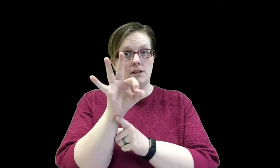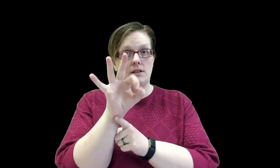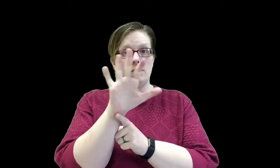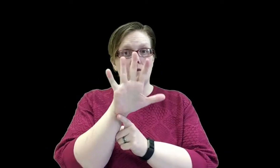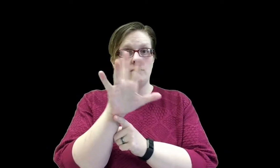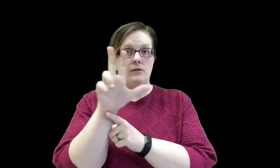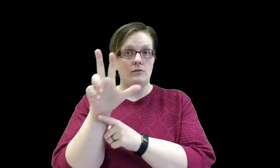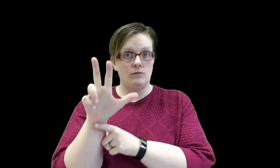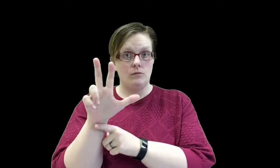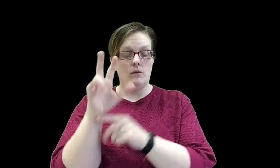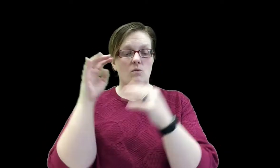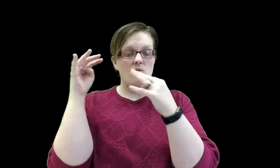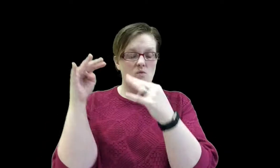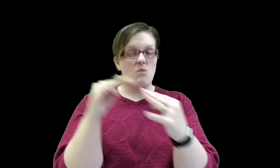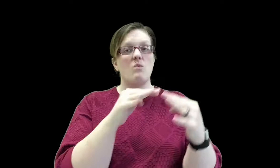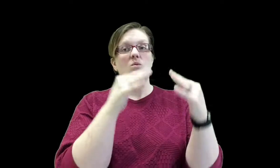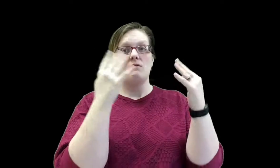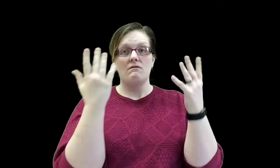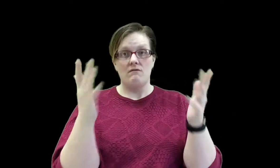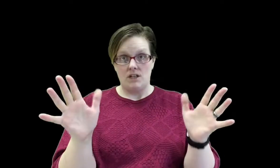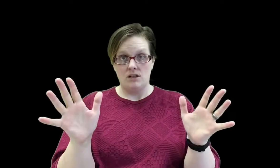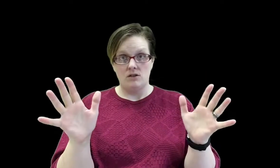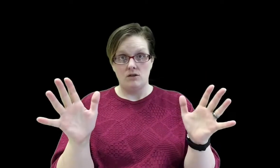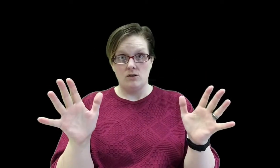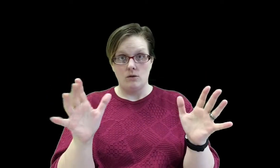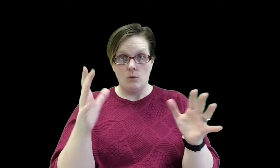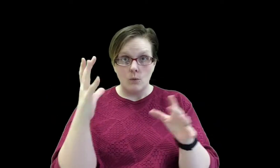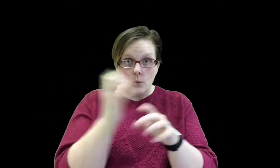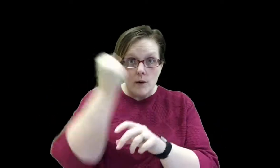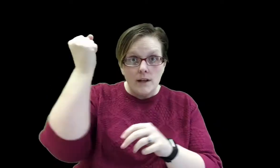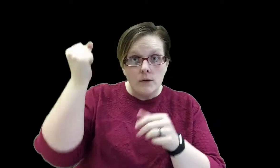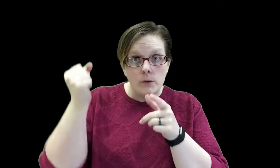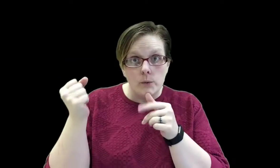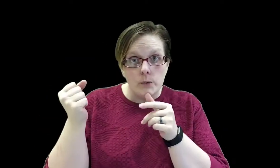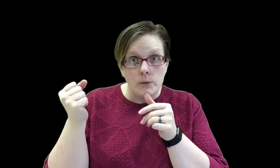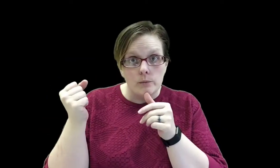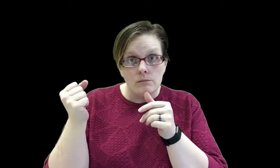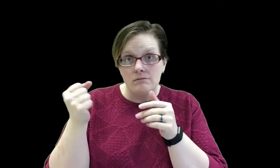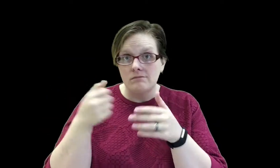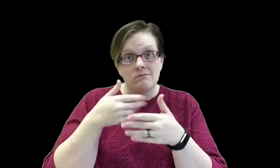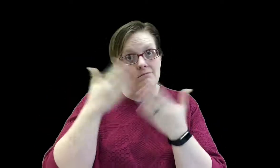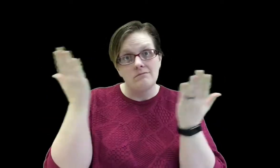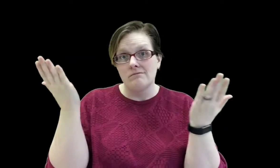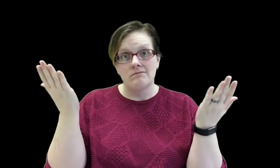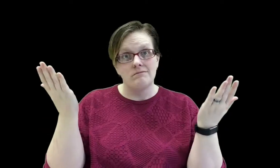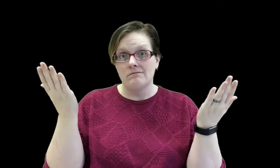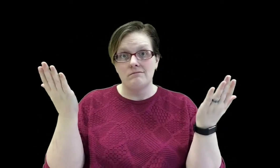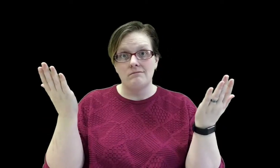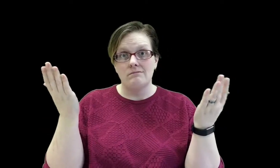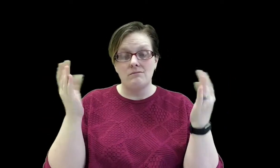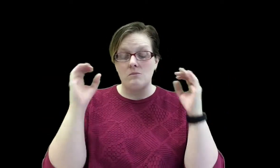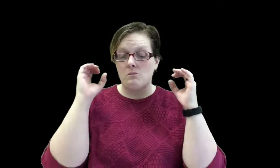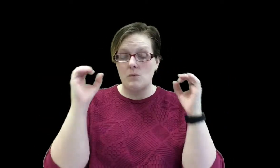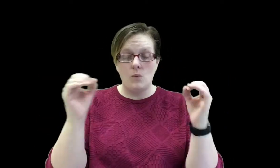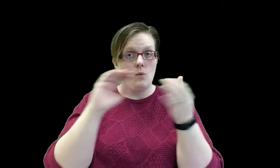About the year 1953, the war ended. Was there a winner? No, there